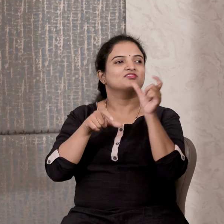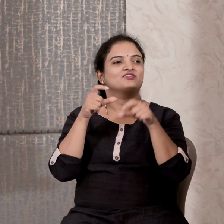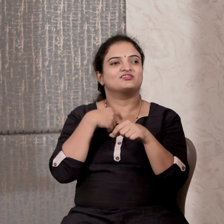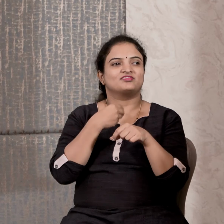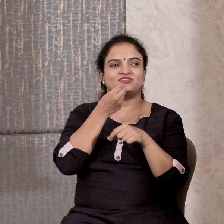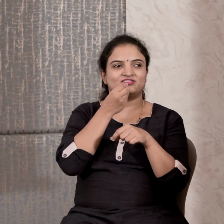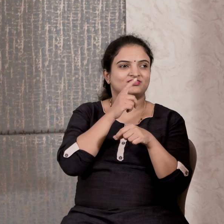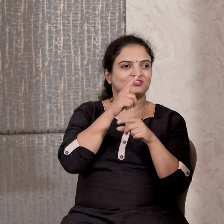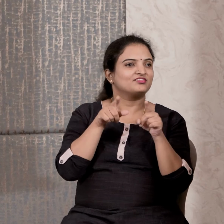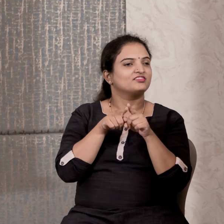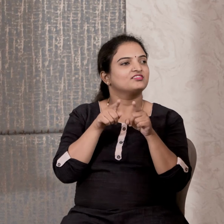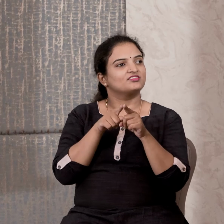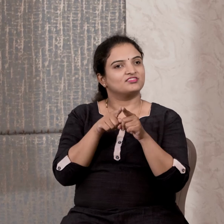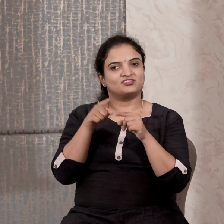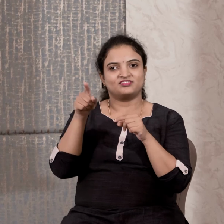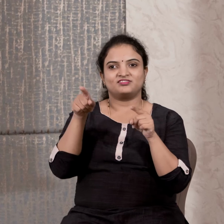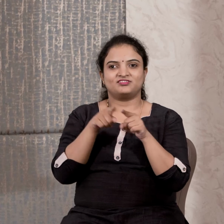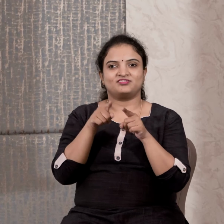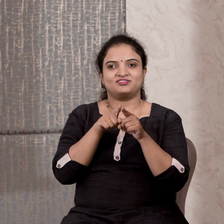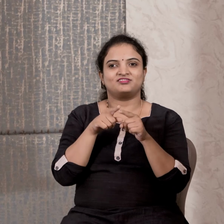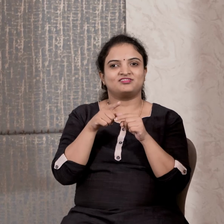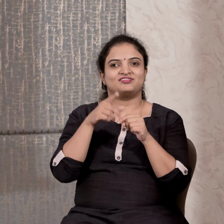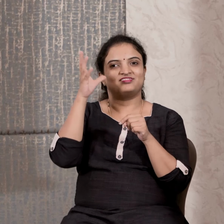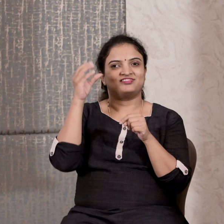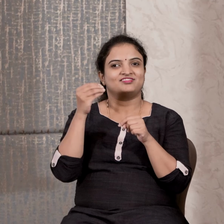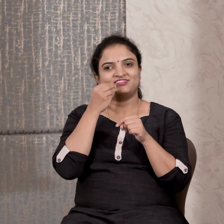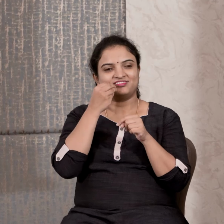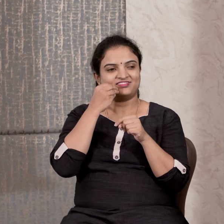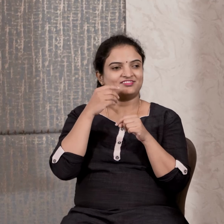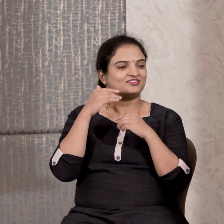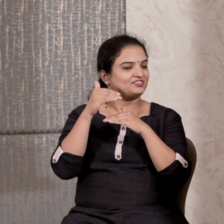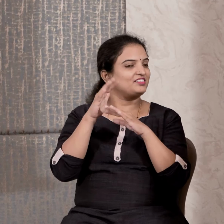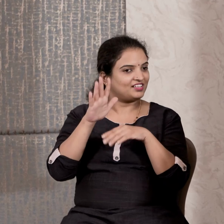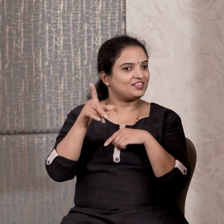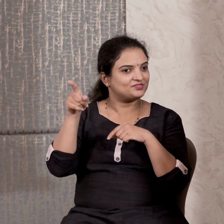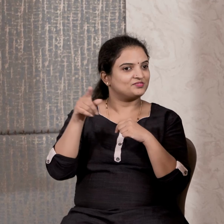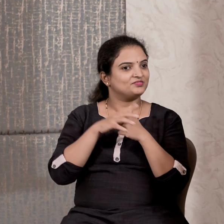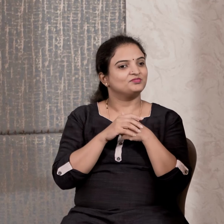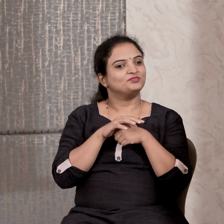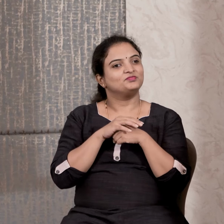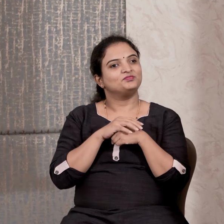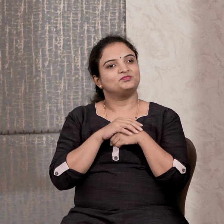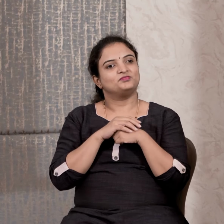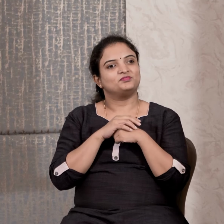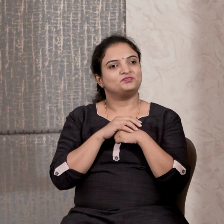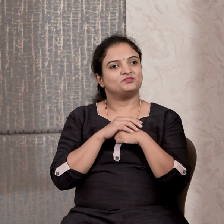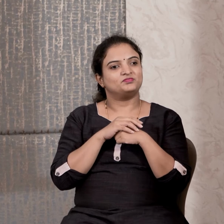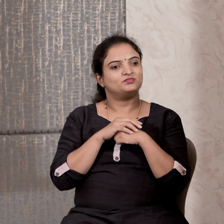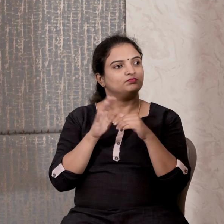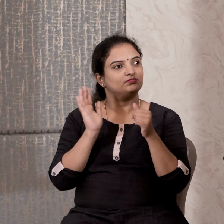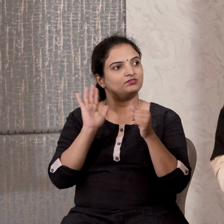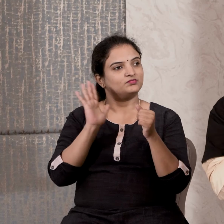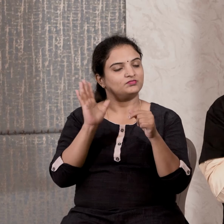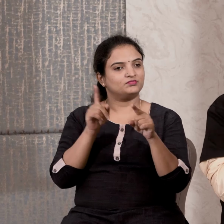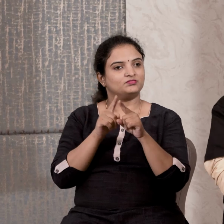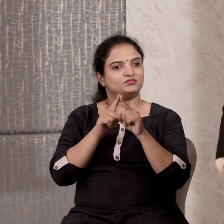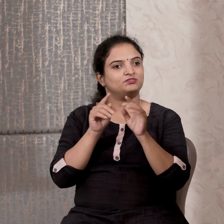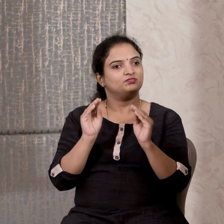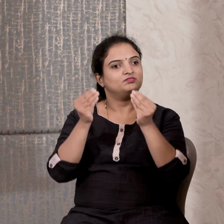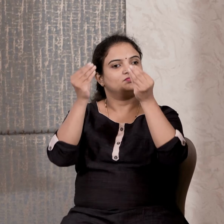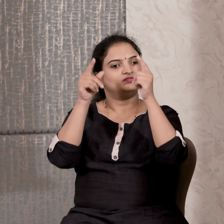lunch or dinner. He still owes a dinner, by the way. Yeah, but then he said, no, we should do it in a better